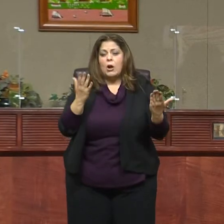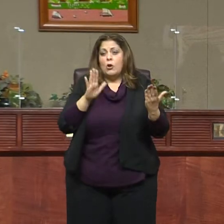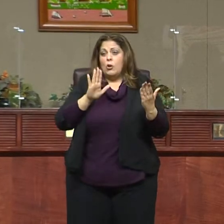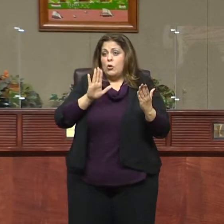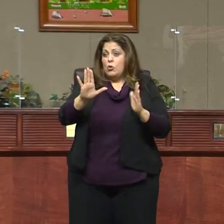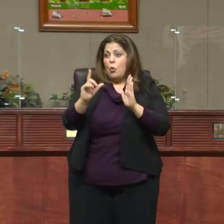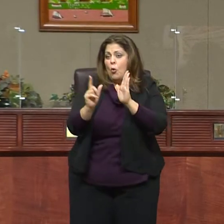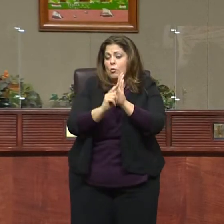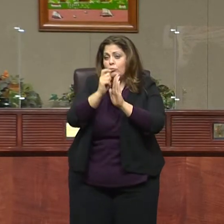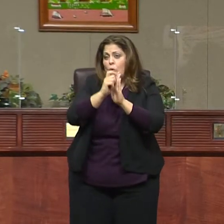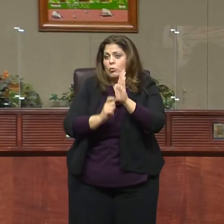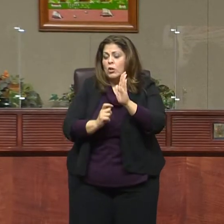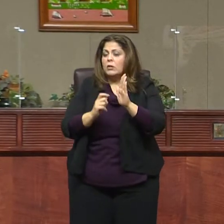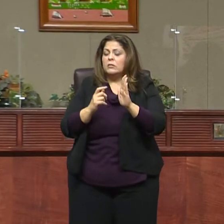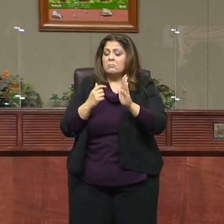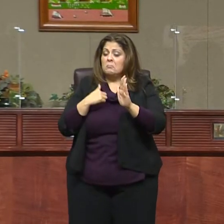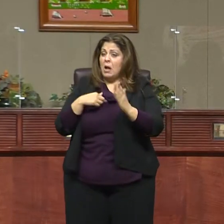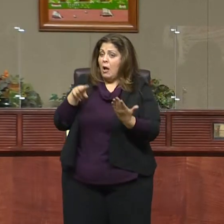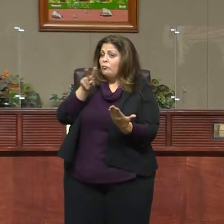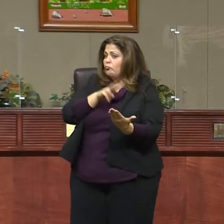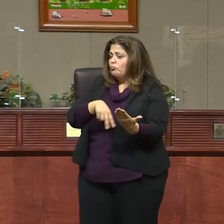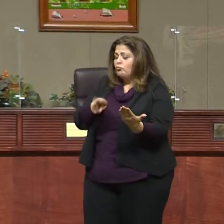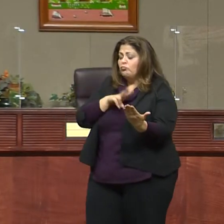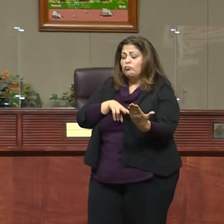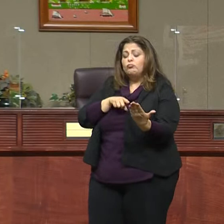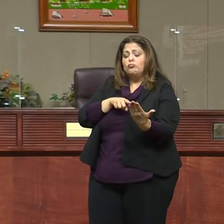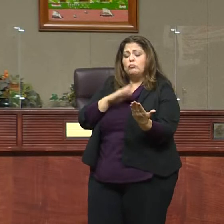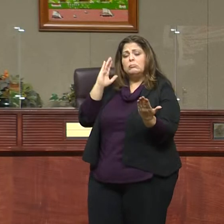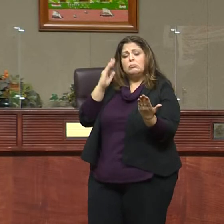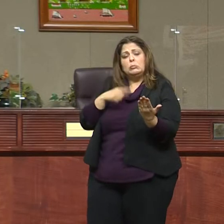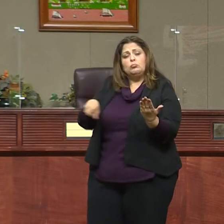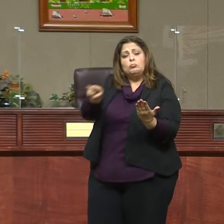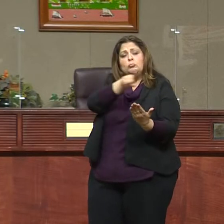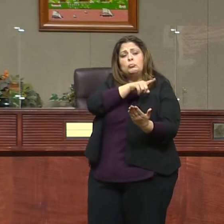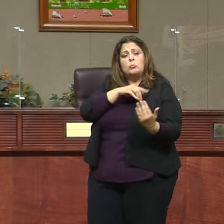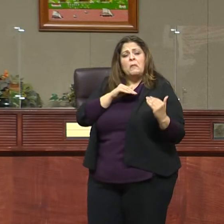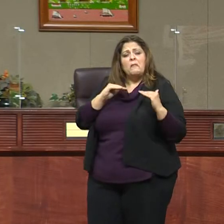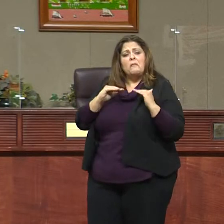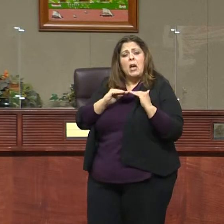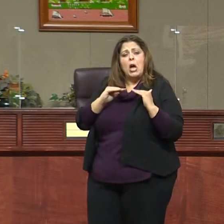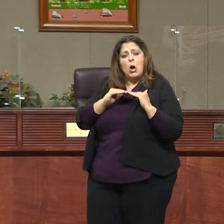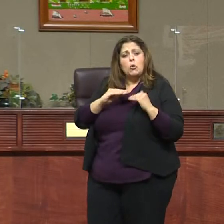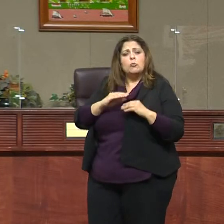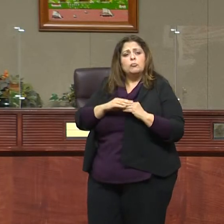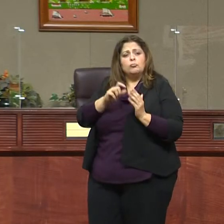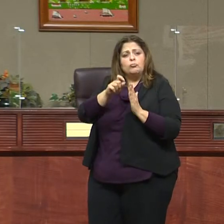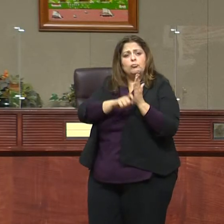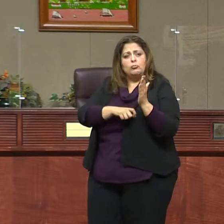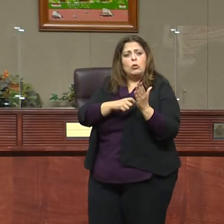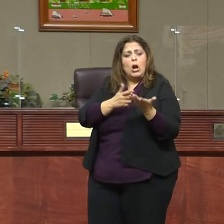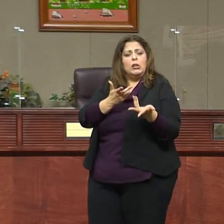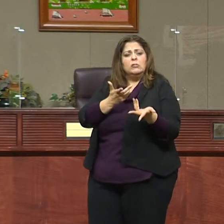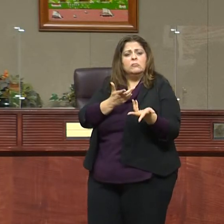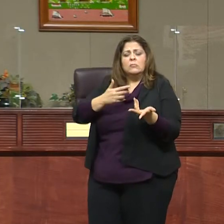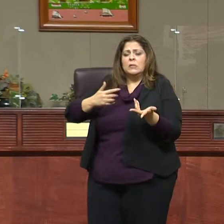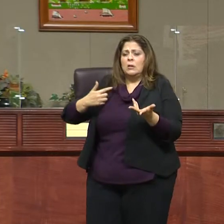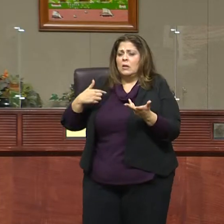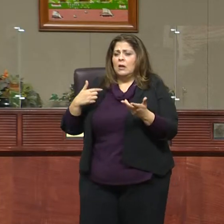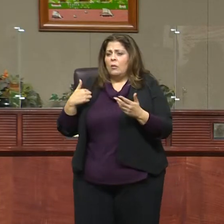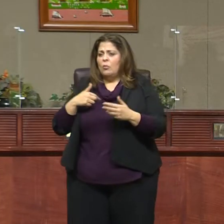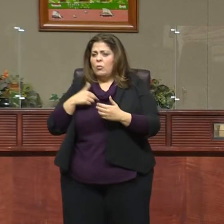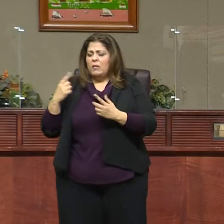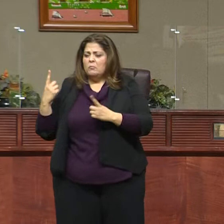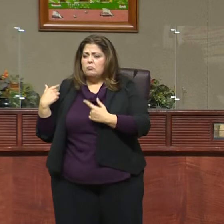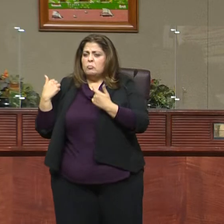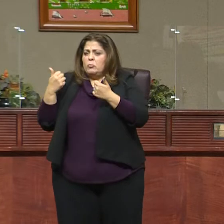has been fair, over the period of time when we have endeavored to manage this process going forward.